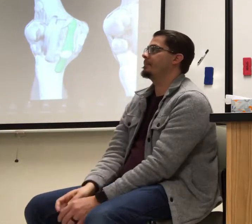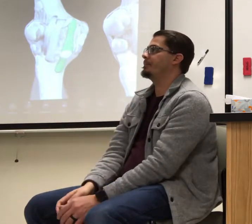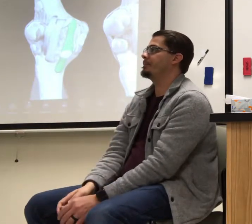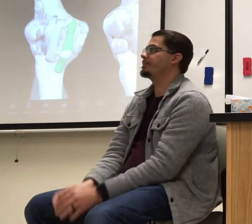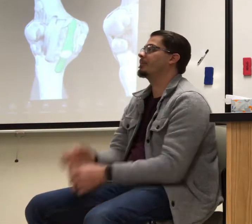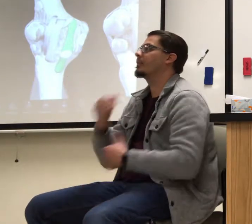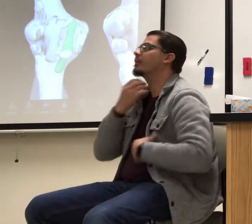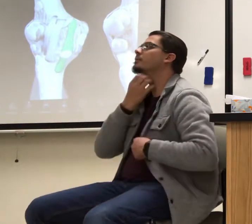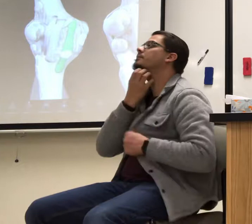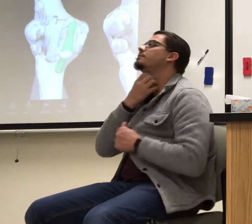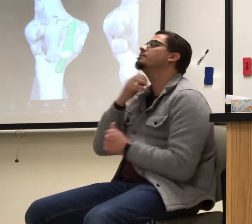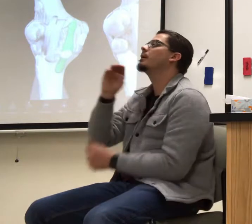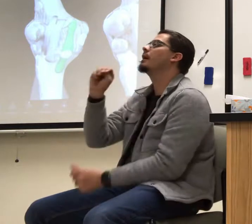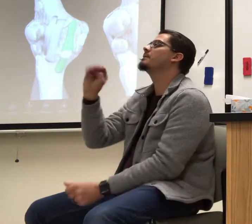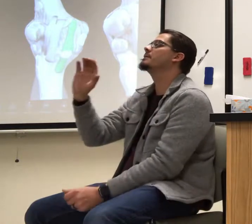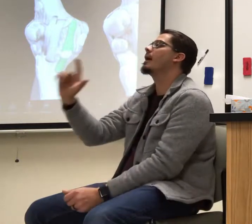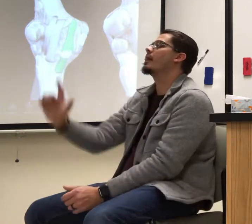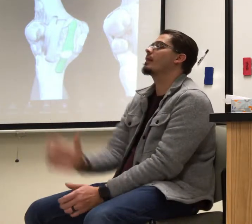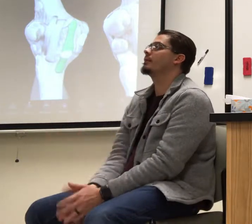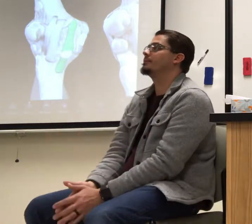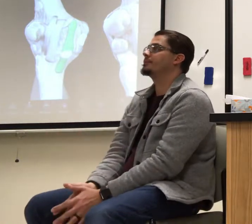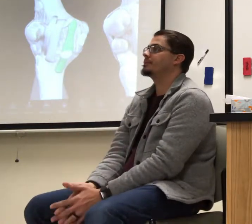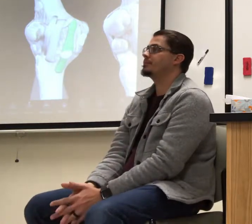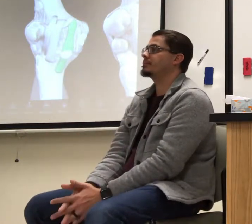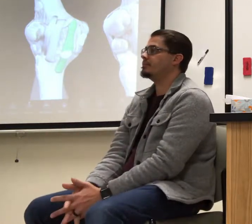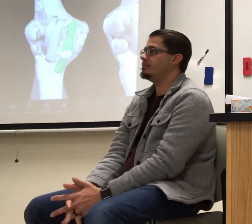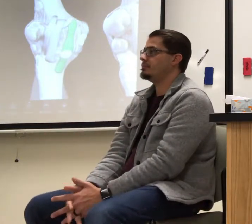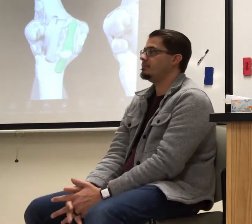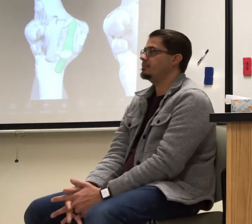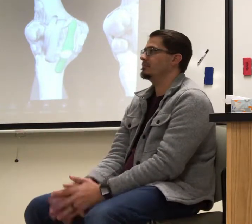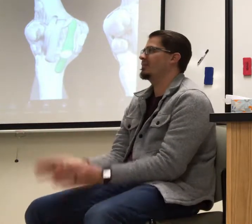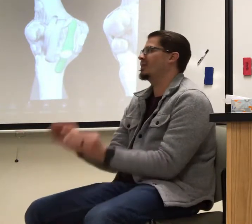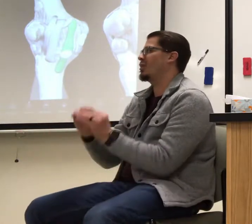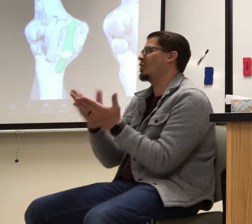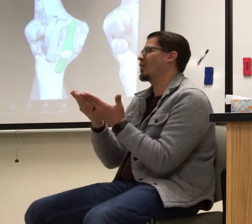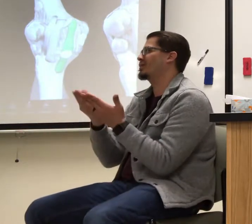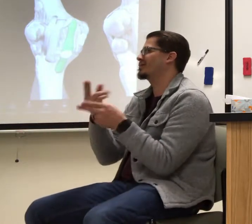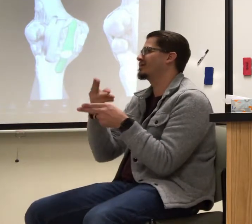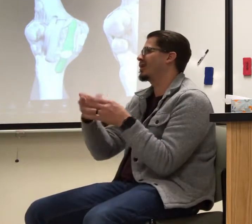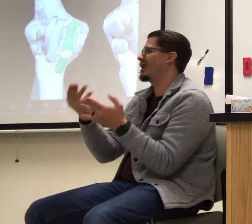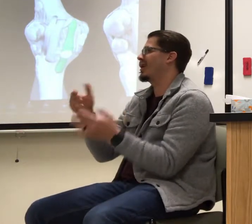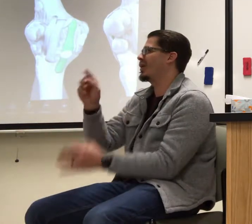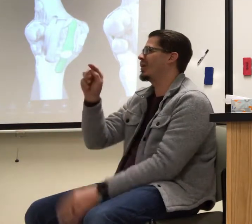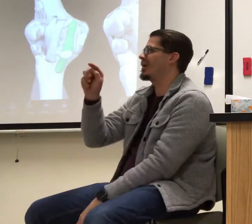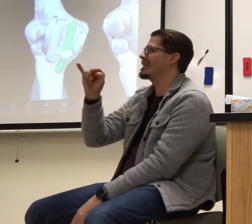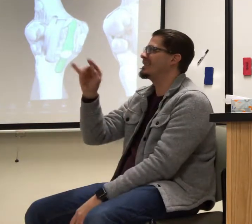ligament, MCL. More books are calling it now tibial